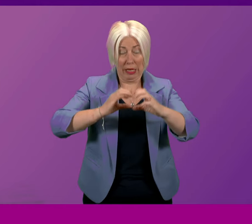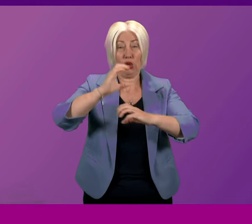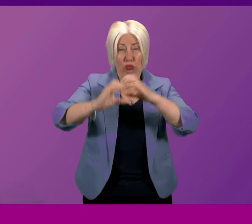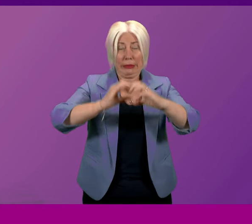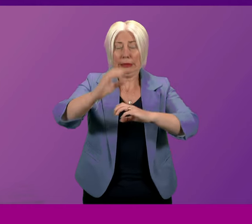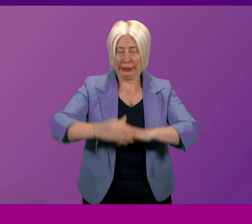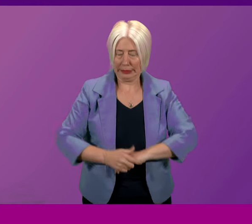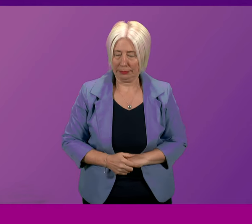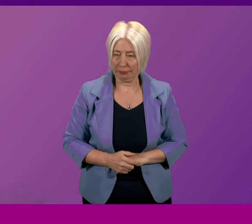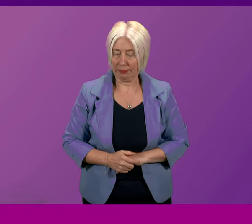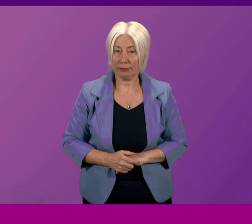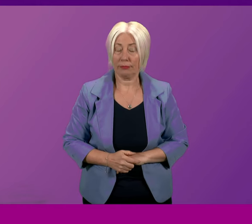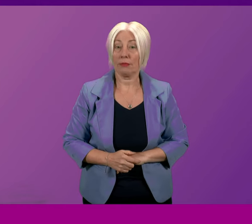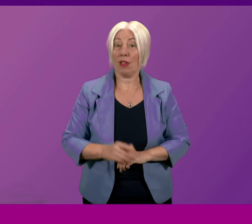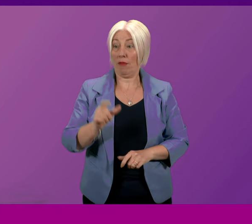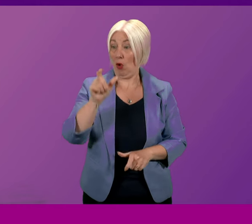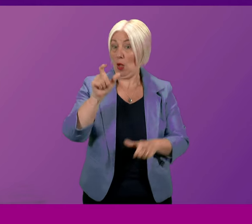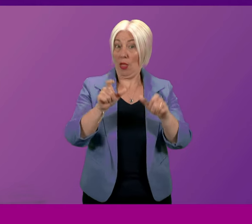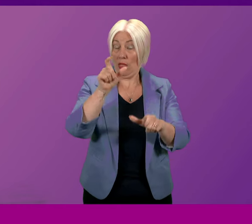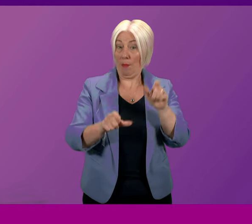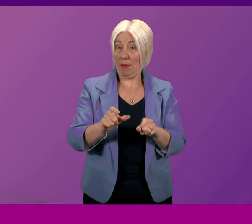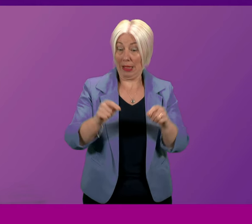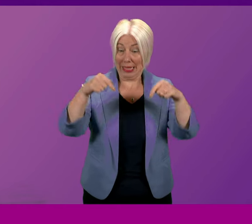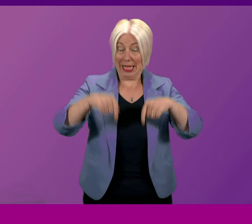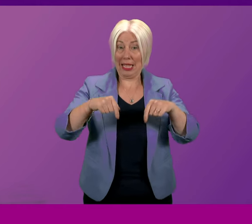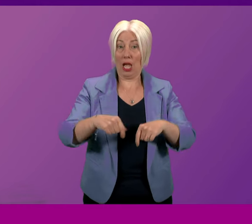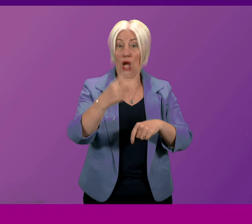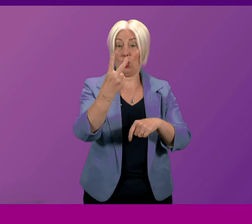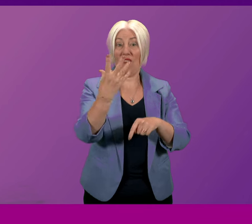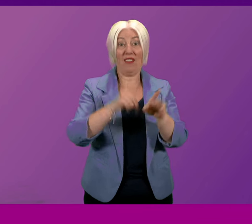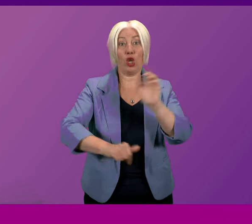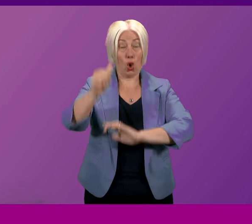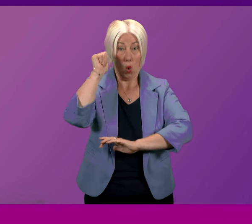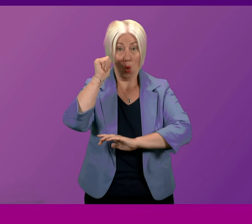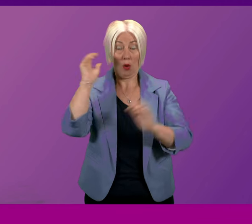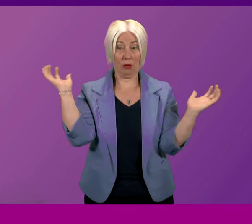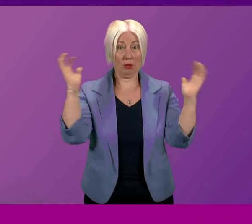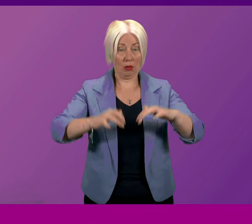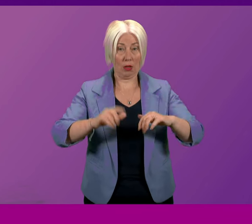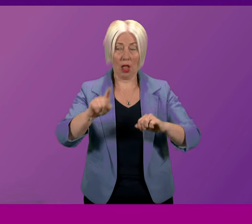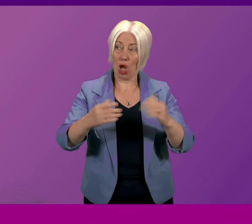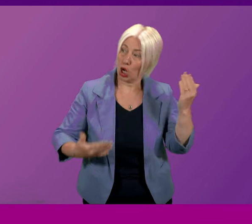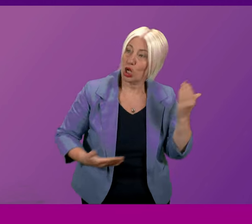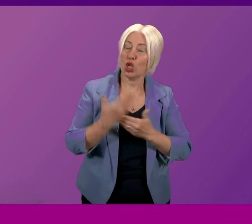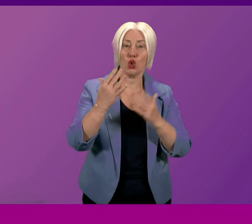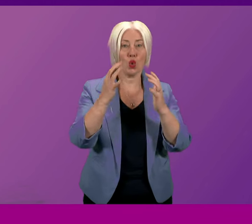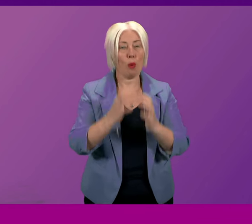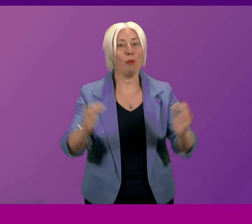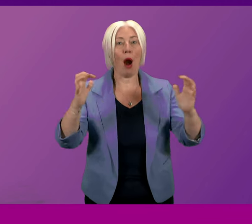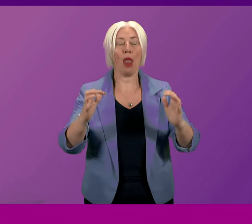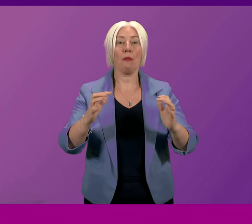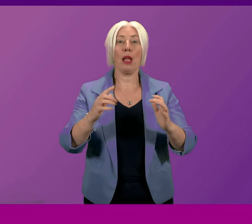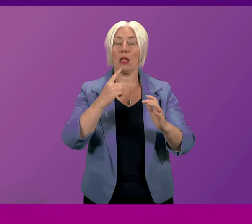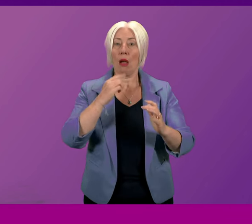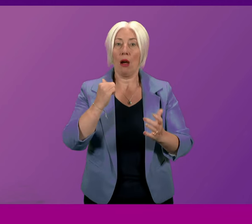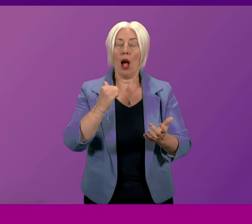For those present on that day, 25 years ago, the new Parliament was a great and perhaps even a